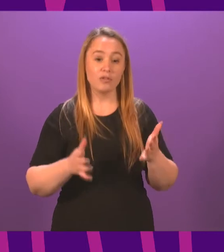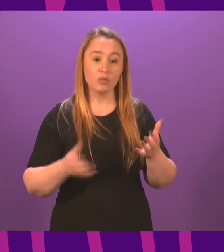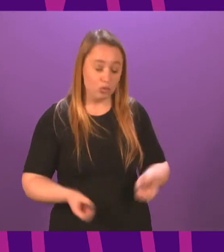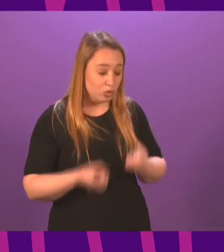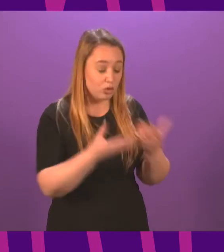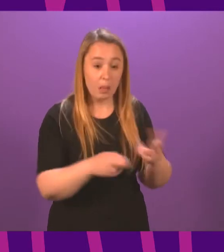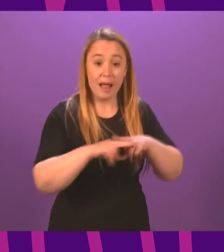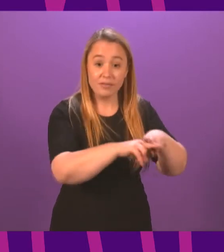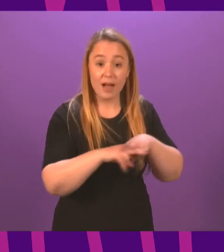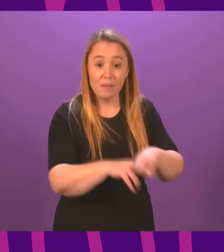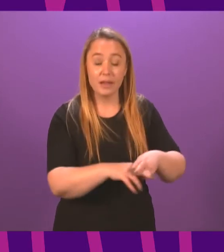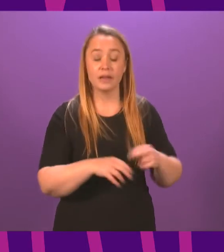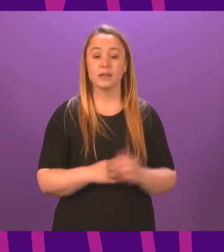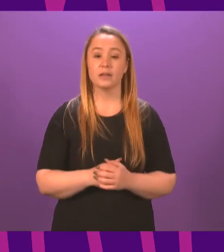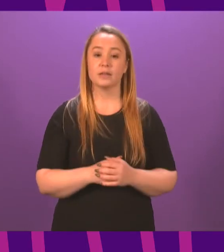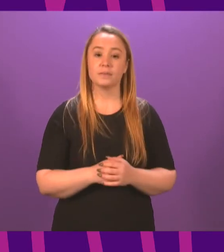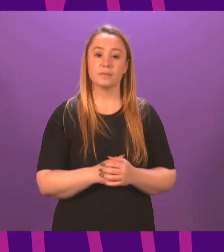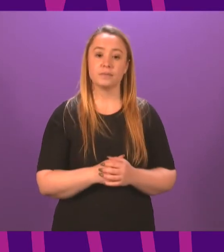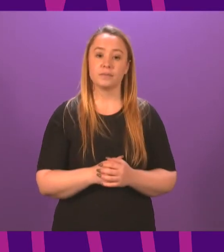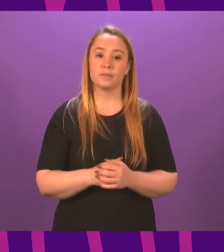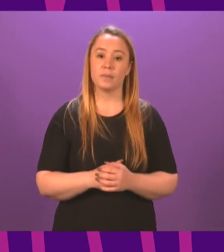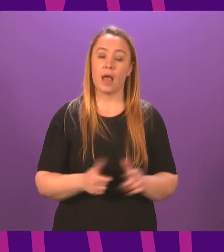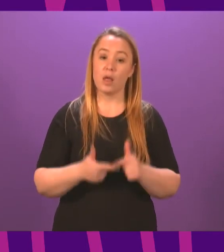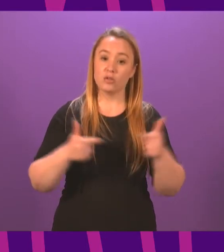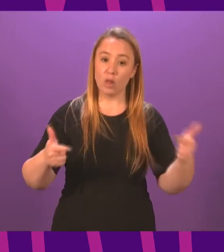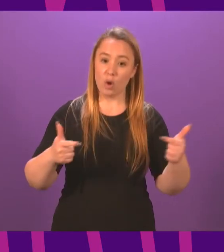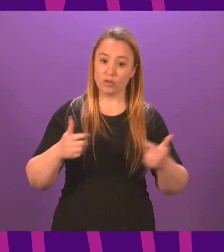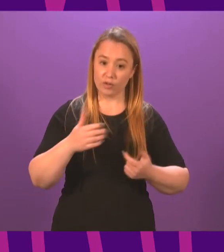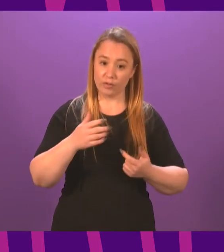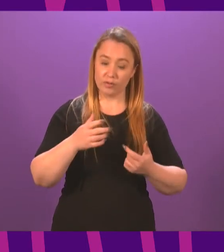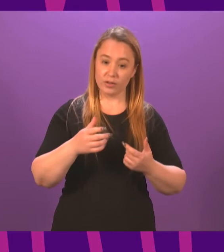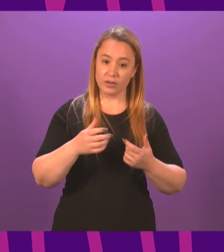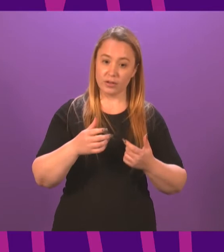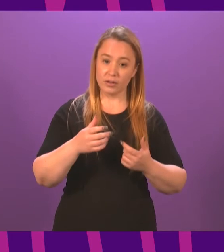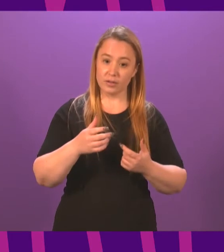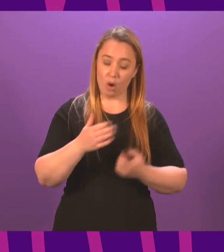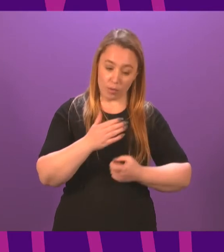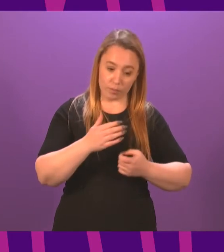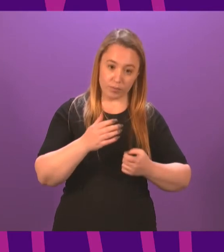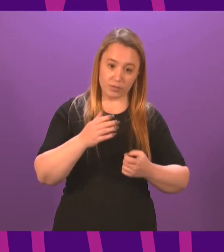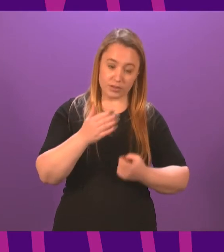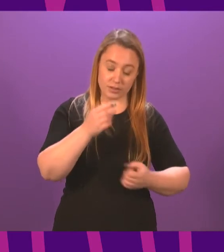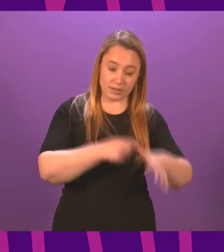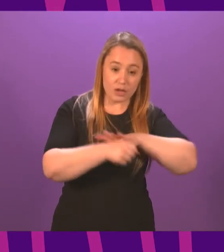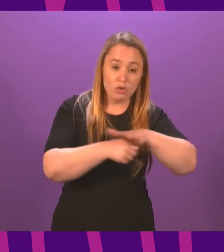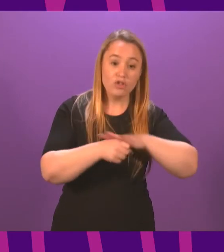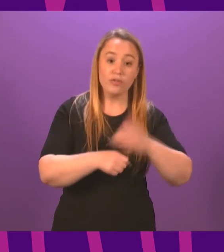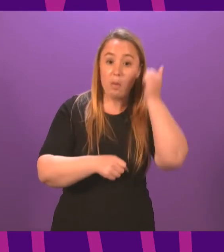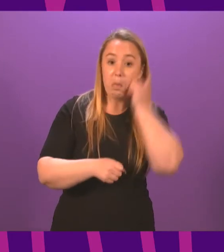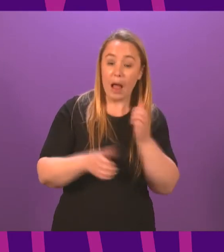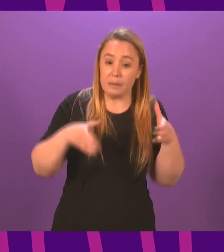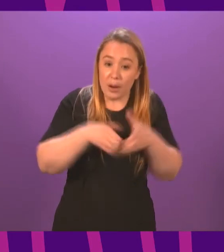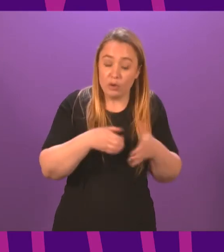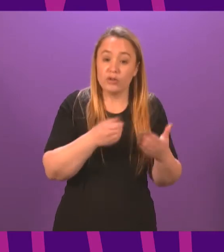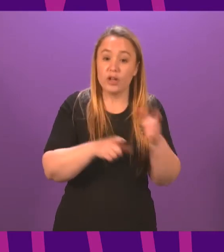table. We know as well there is a higher rate of cases amongst black and minority ethnic communities for many of the same